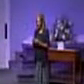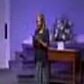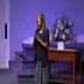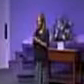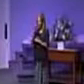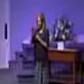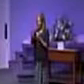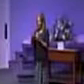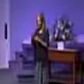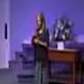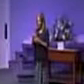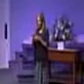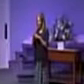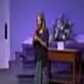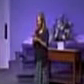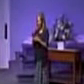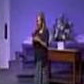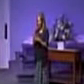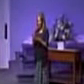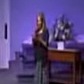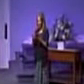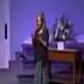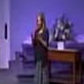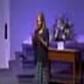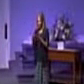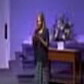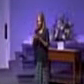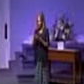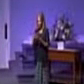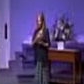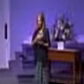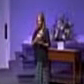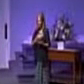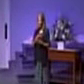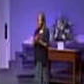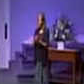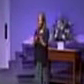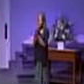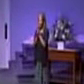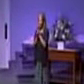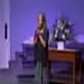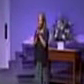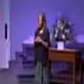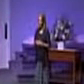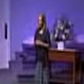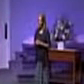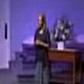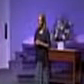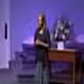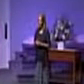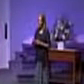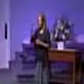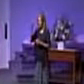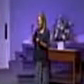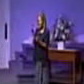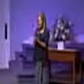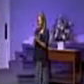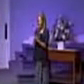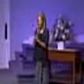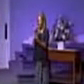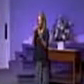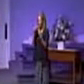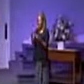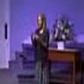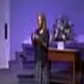us that we would boldly share this week, Lord. Please, please help us. Father, we love you and we thank